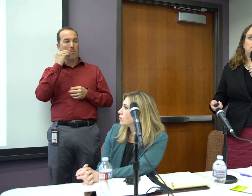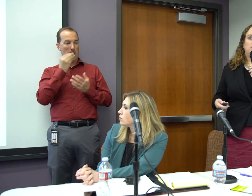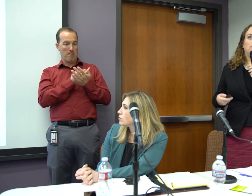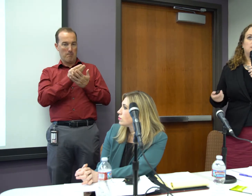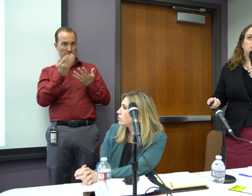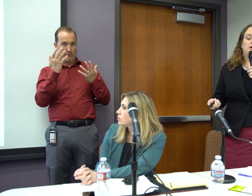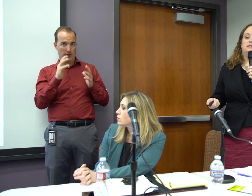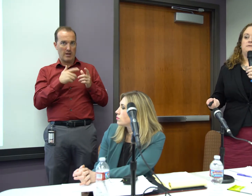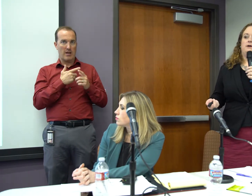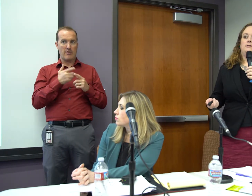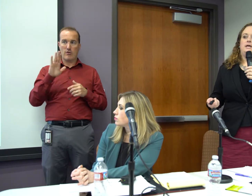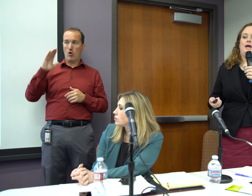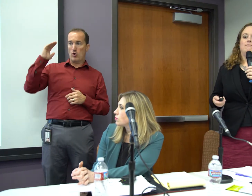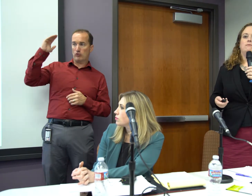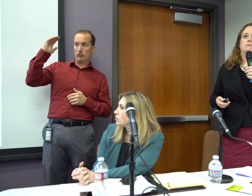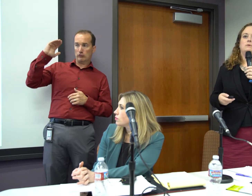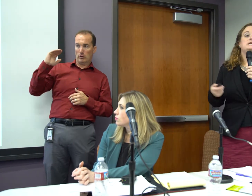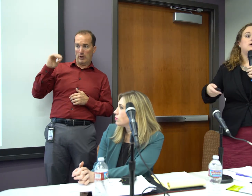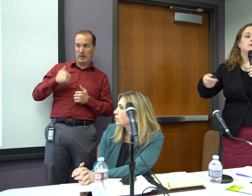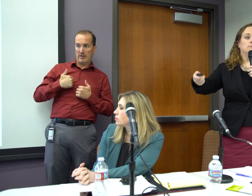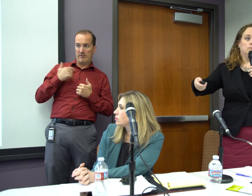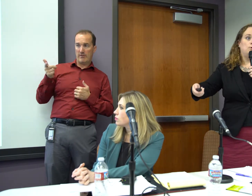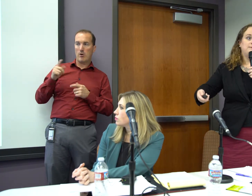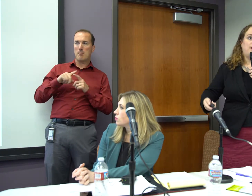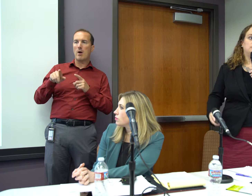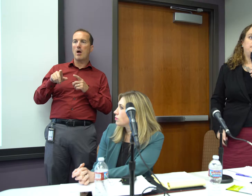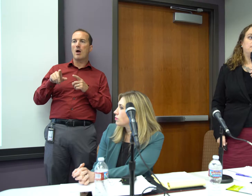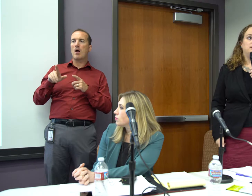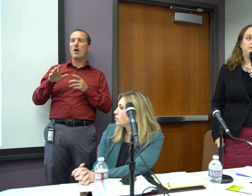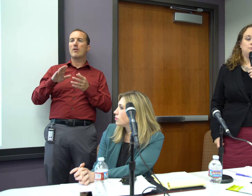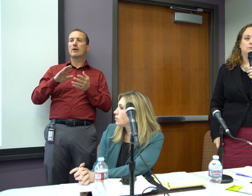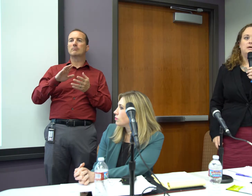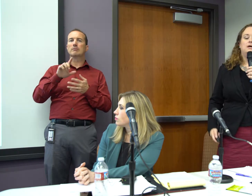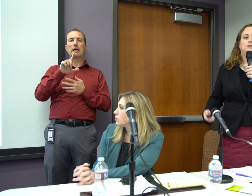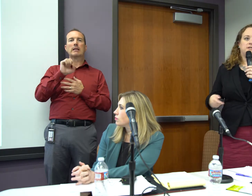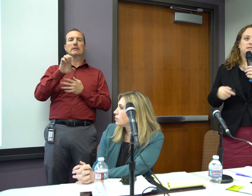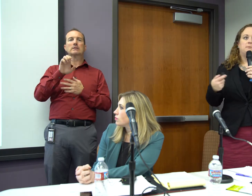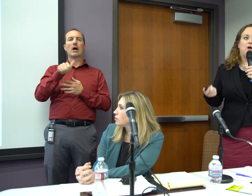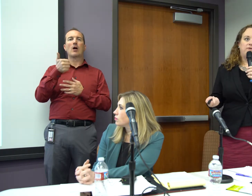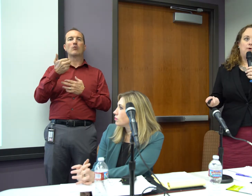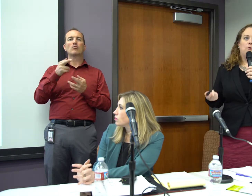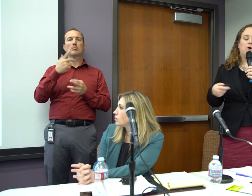person, their adult child lives there, and they have leased other rooms out to other individuals. Just because it's a private home of